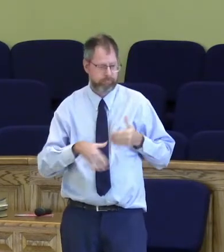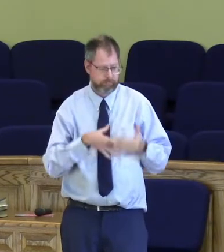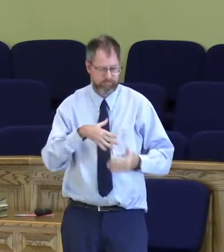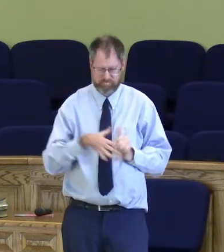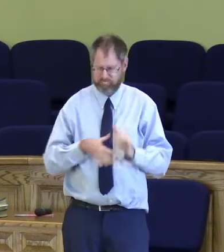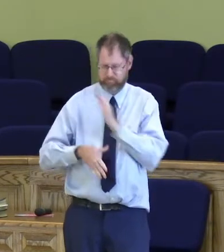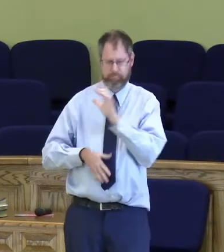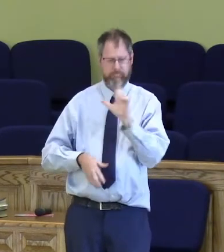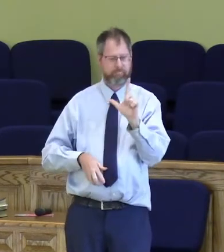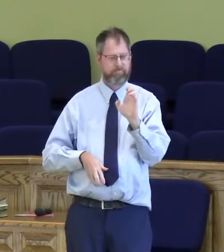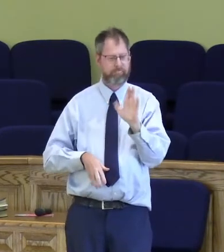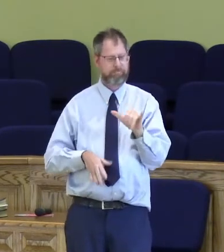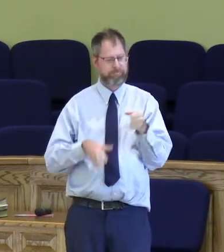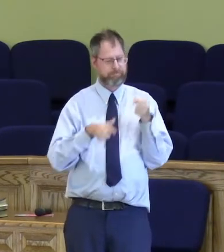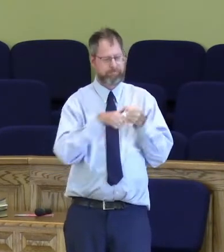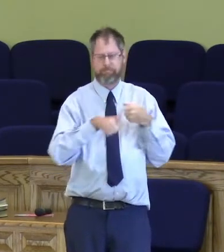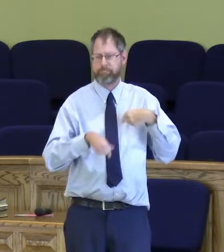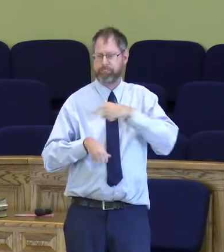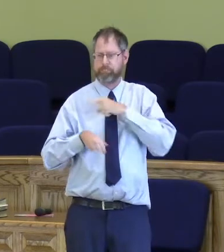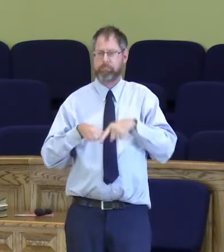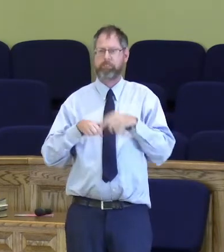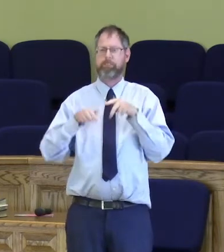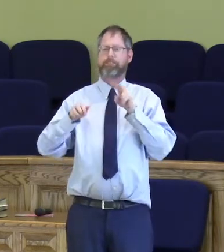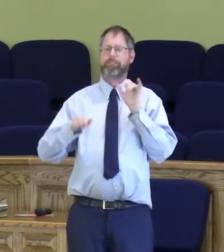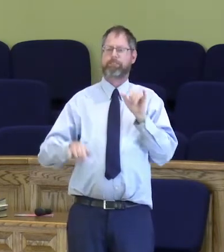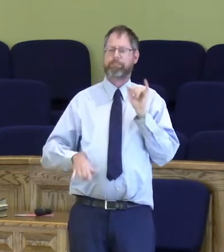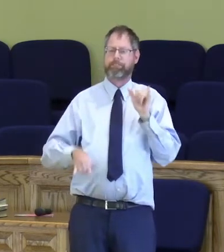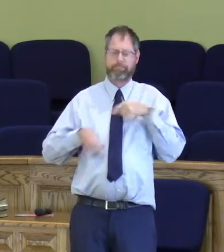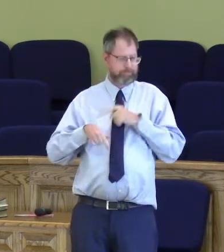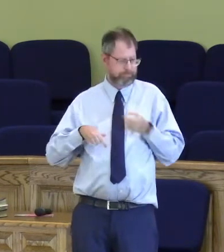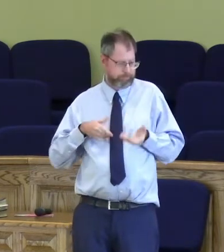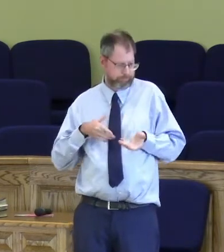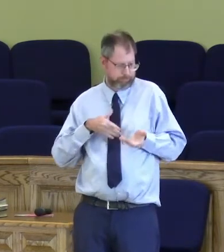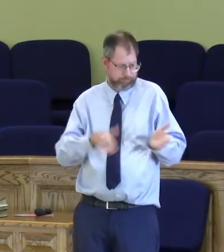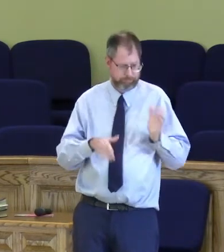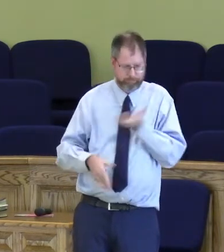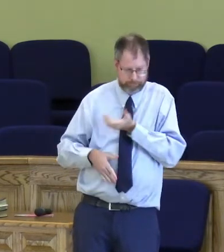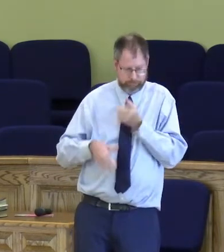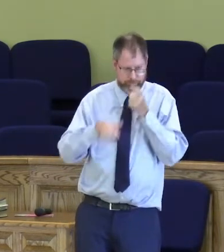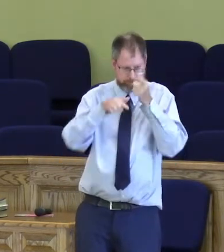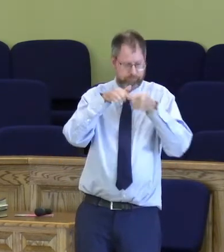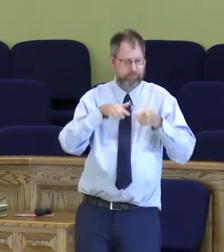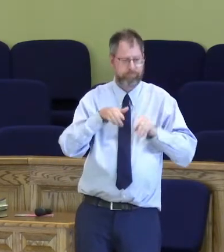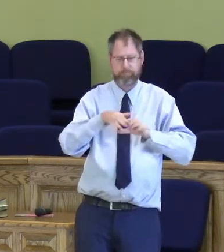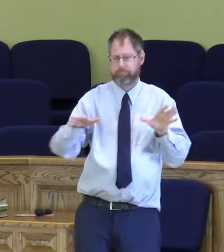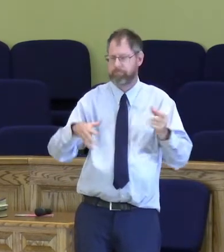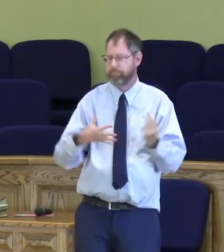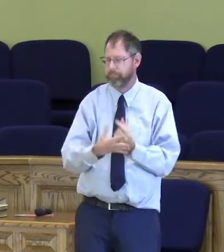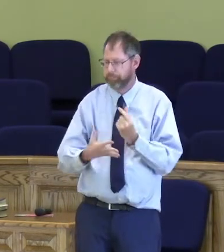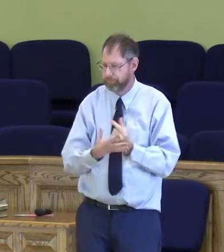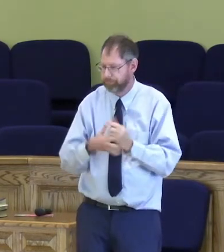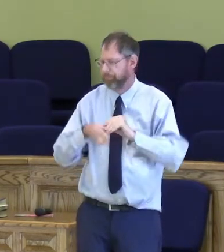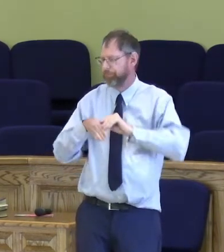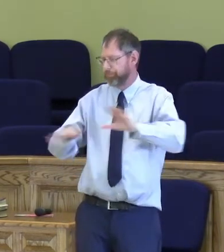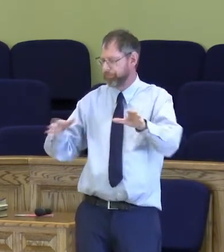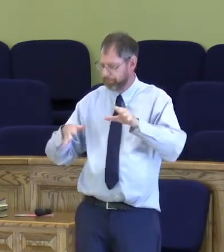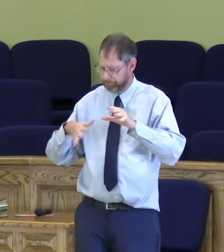deaf person, living loud. And he became that pioneer missionary that we still talk about and revere even now and respect and honor because